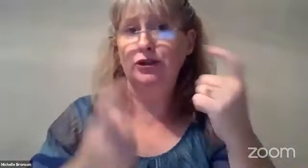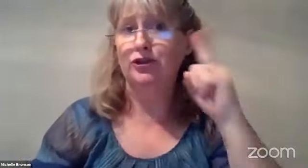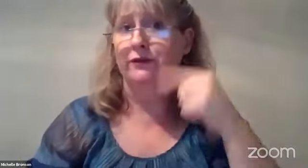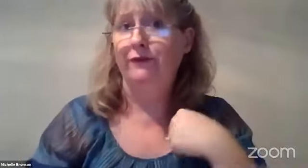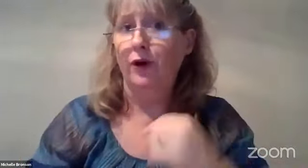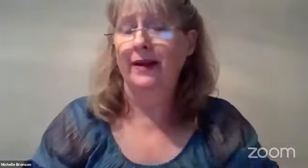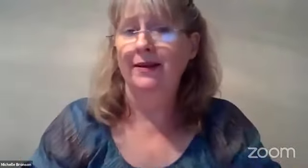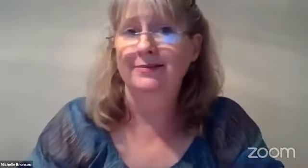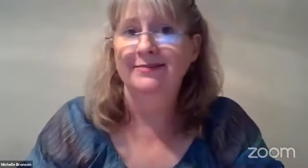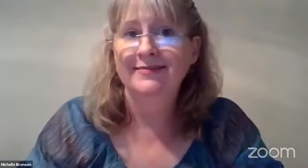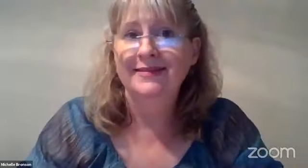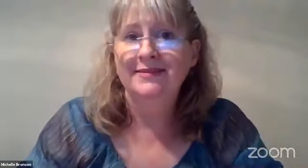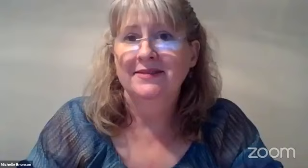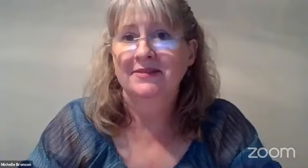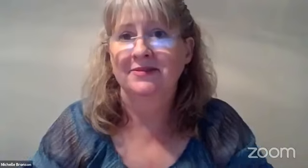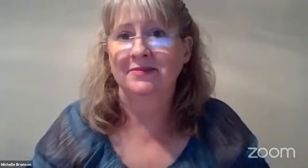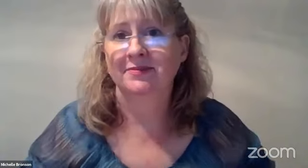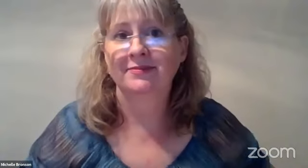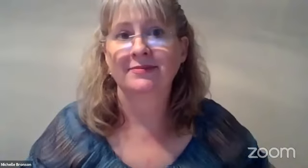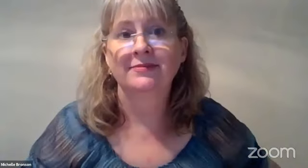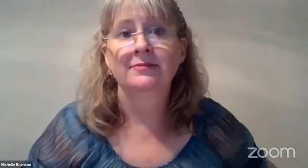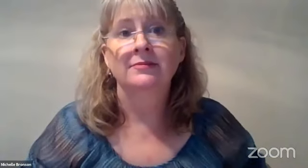now, unless anybody has any questions for me.